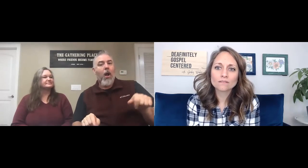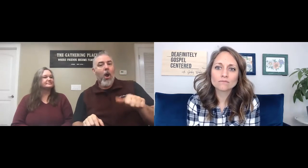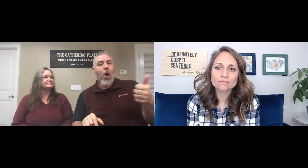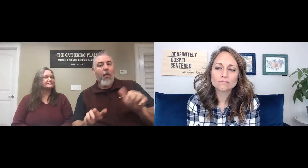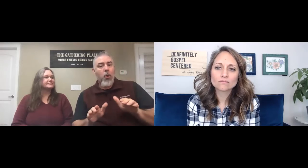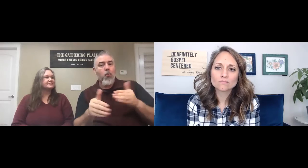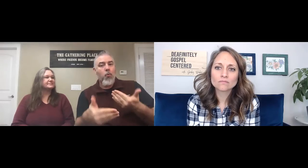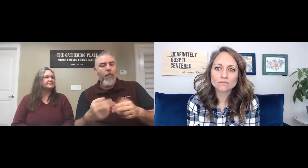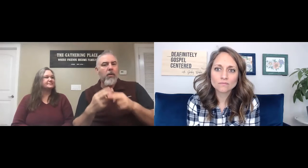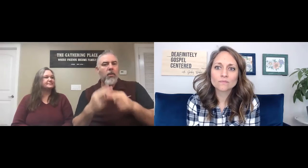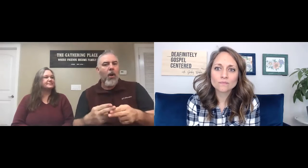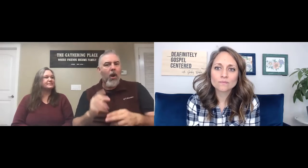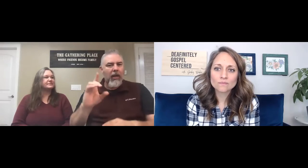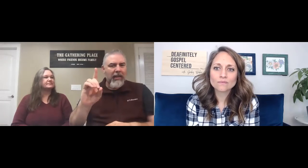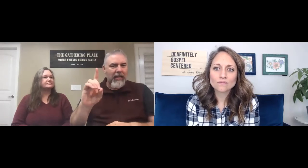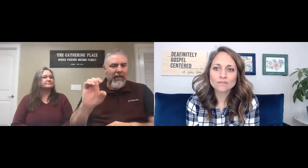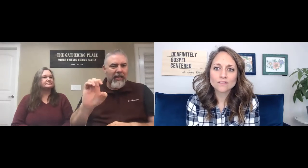But in the other room, it's called